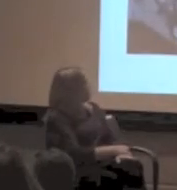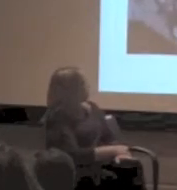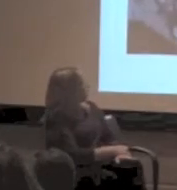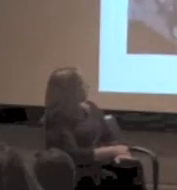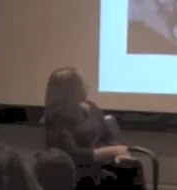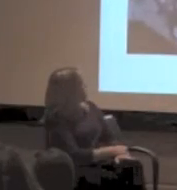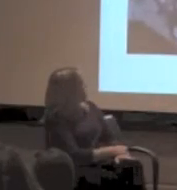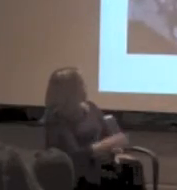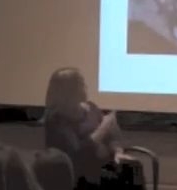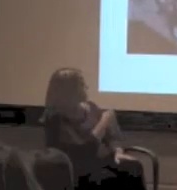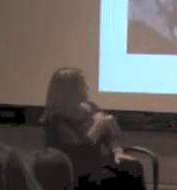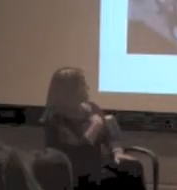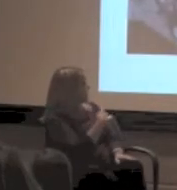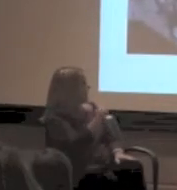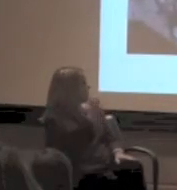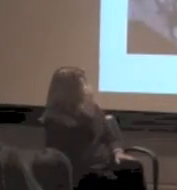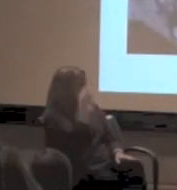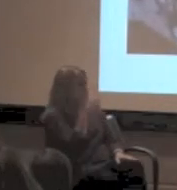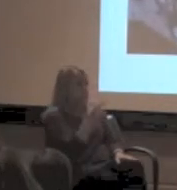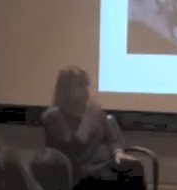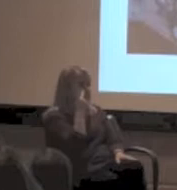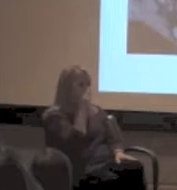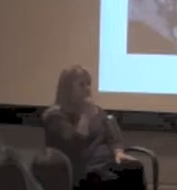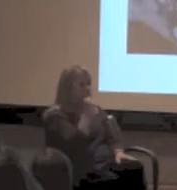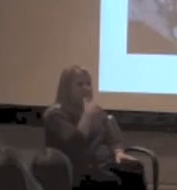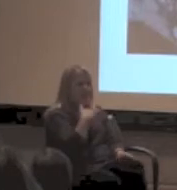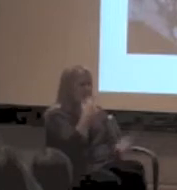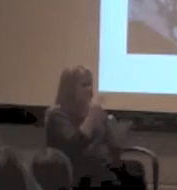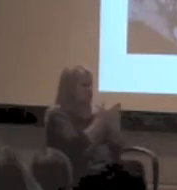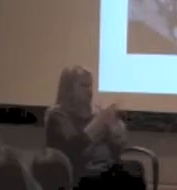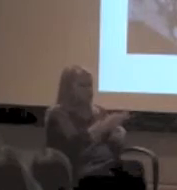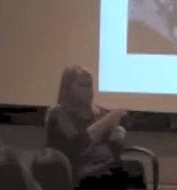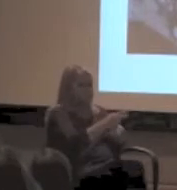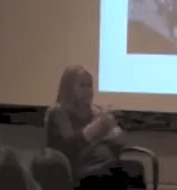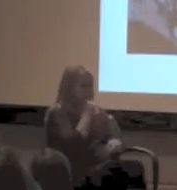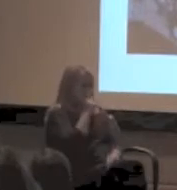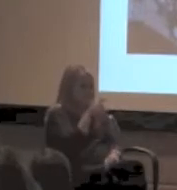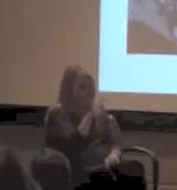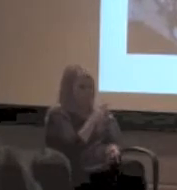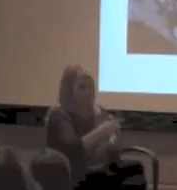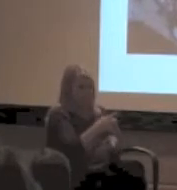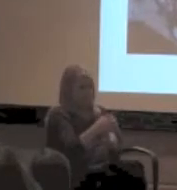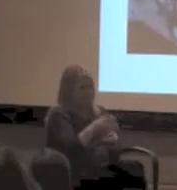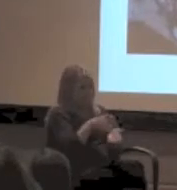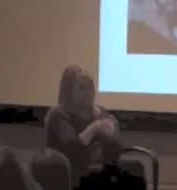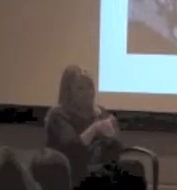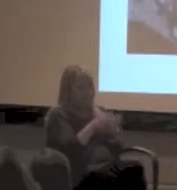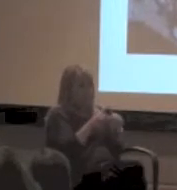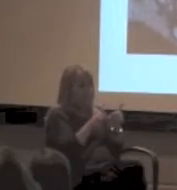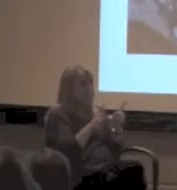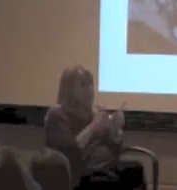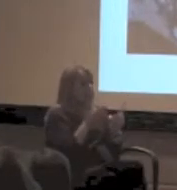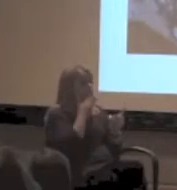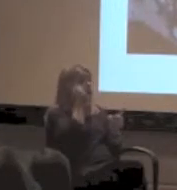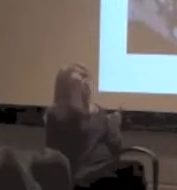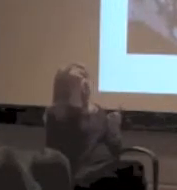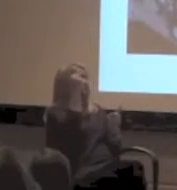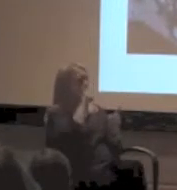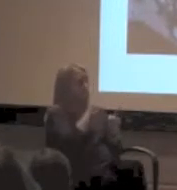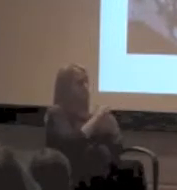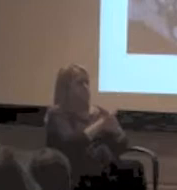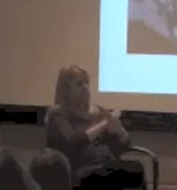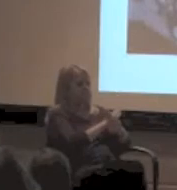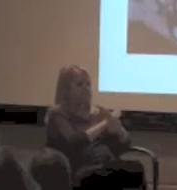So I think our best, so you're seeing we don't have a great treatment, and probably we don't need to treat very often, but our best treatment is